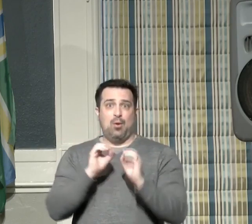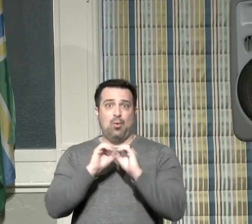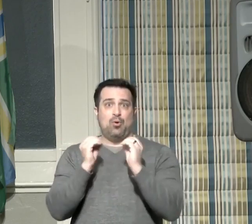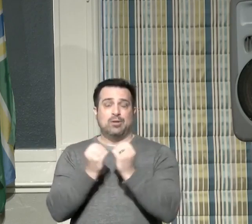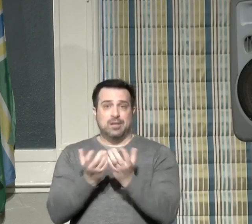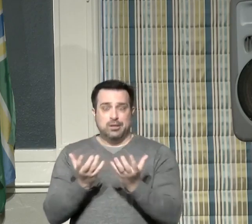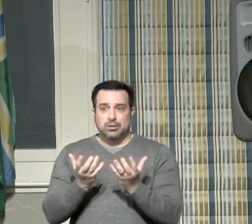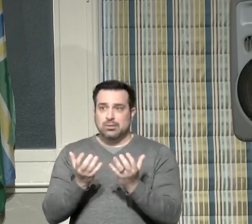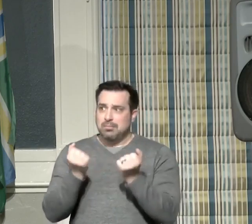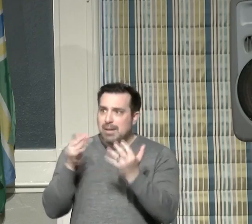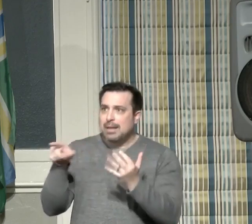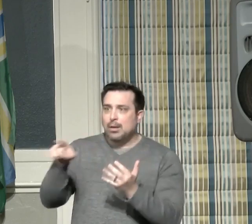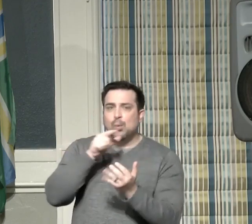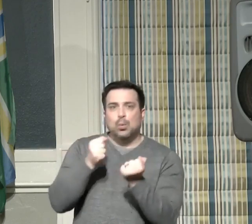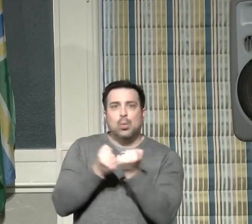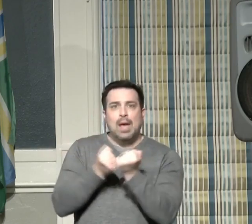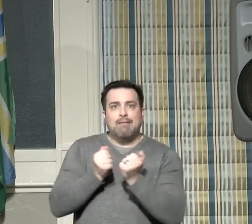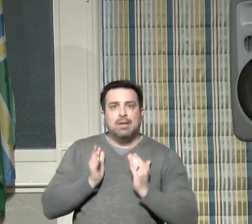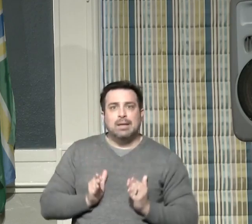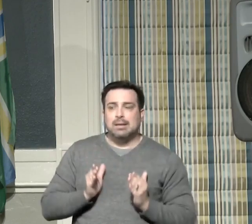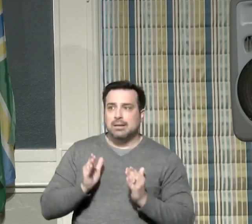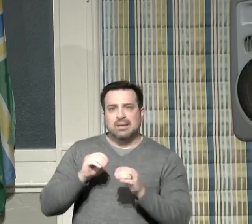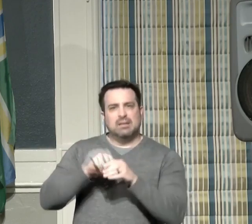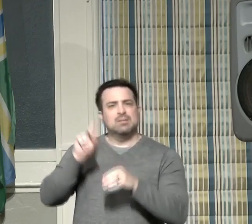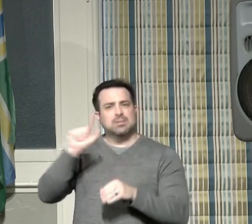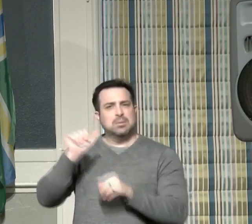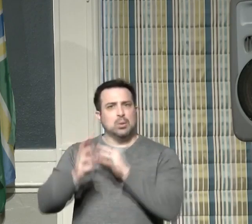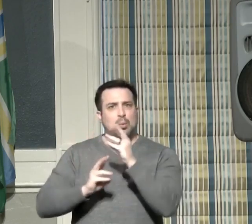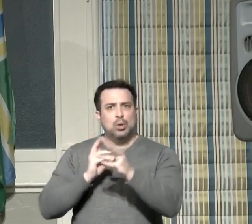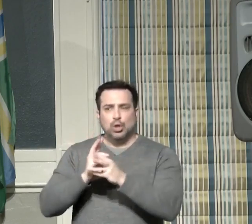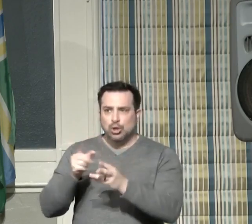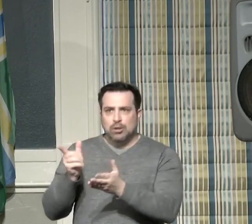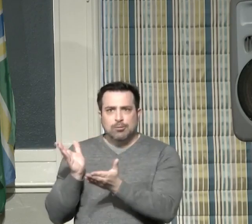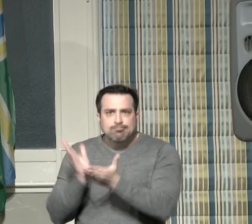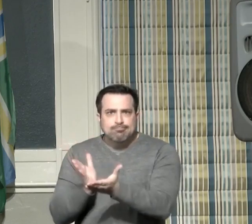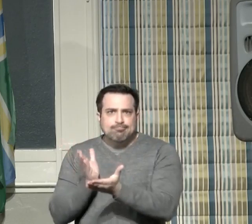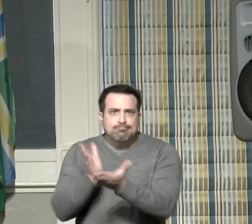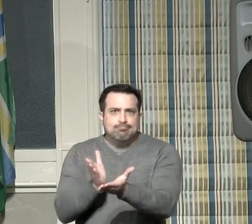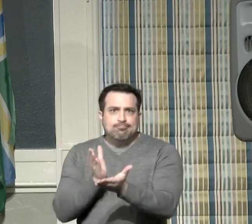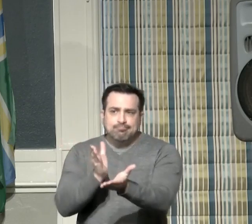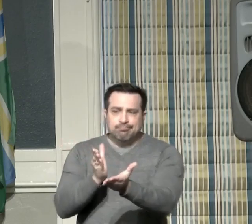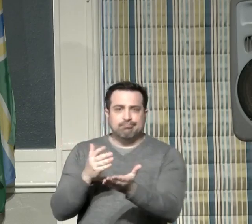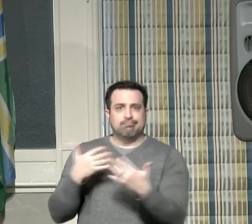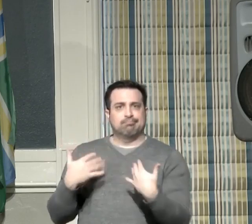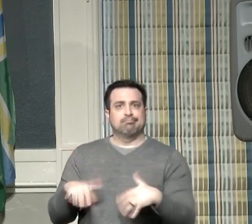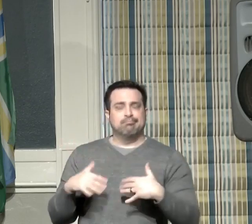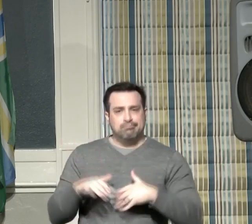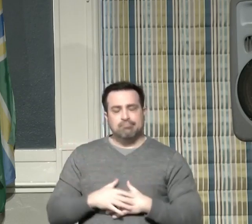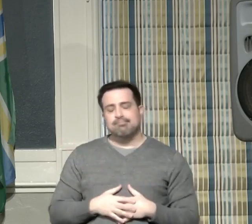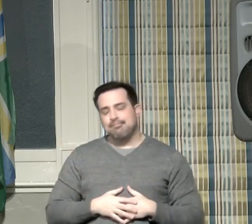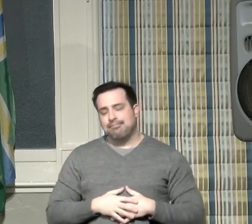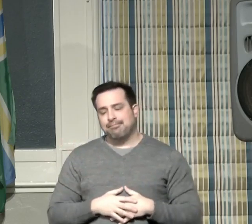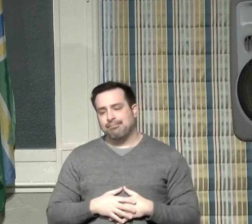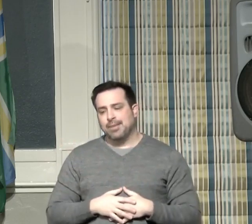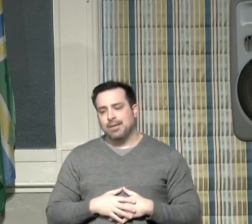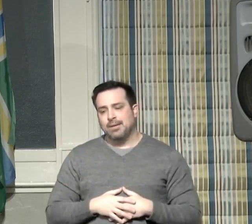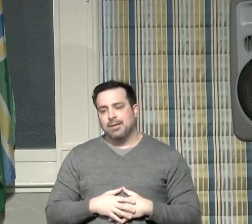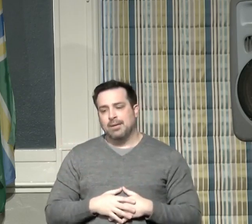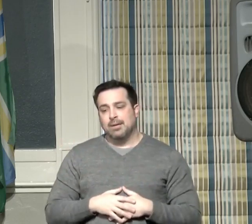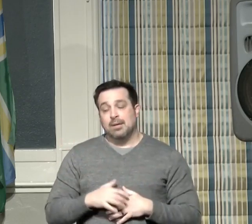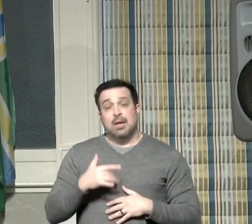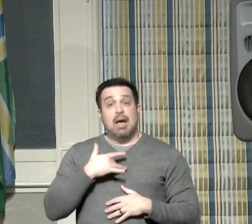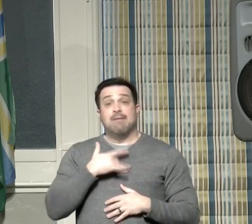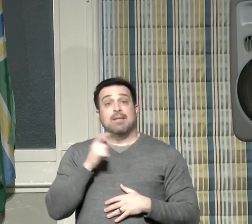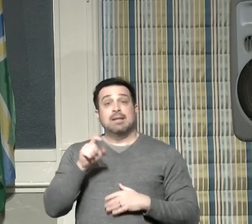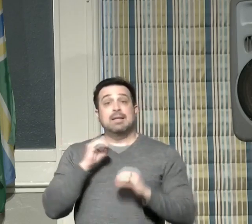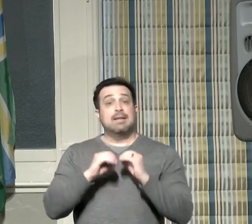the disability world to carry on while I start dealing with fixing Social